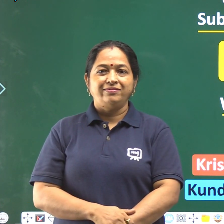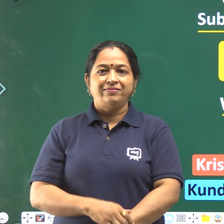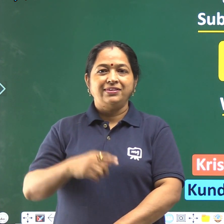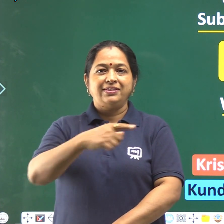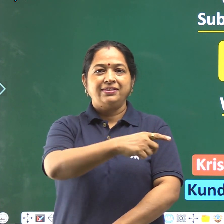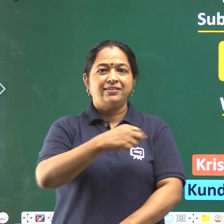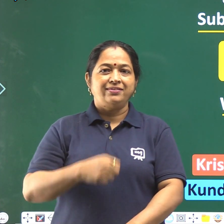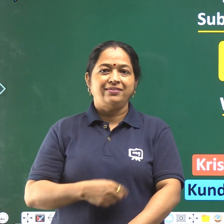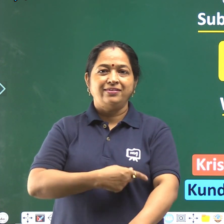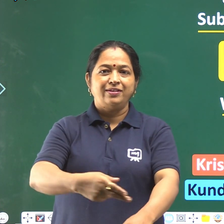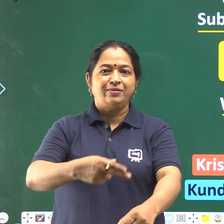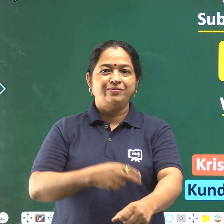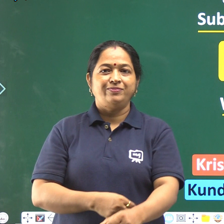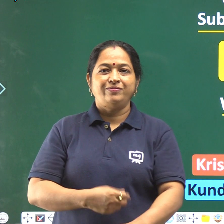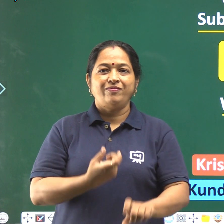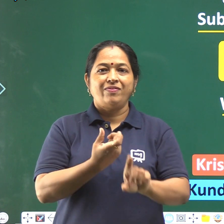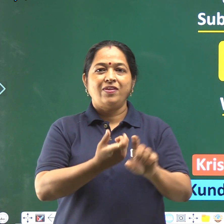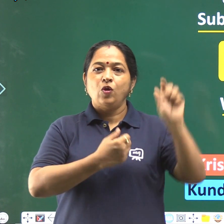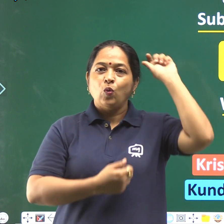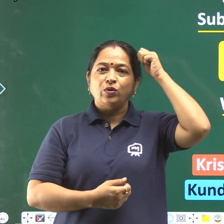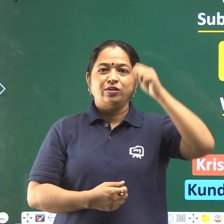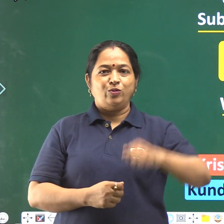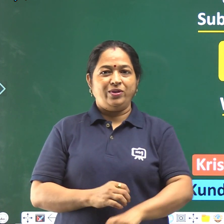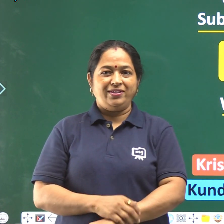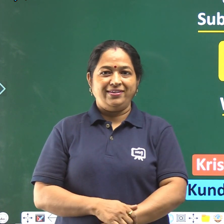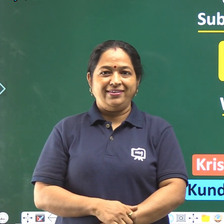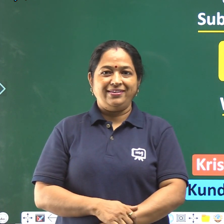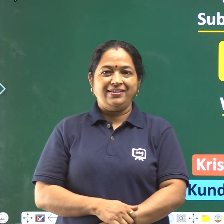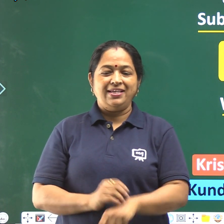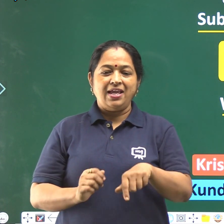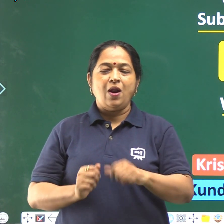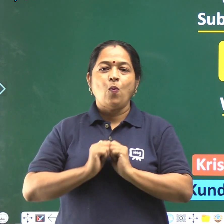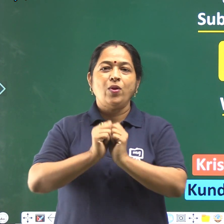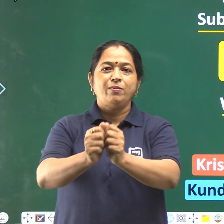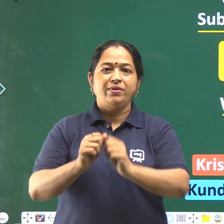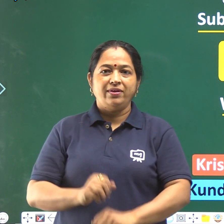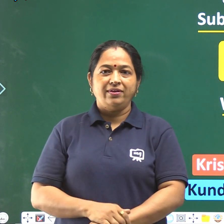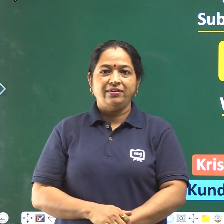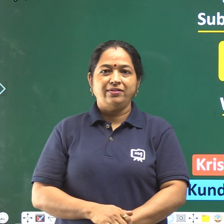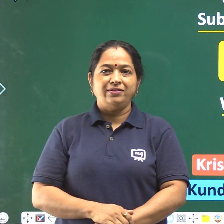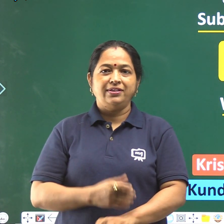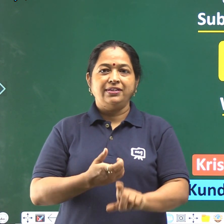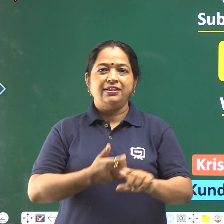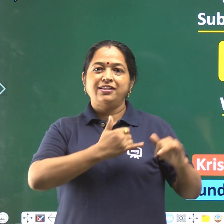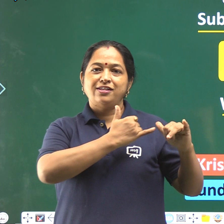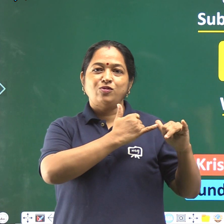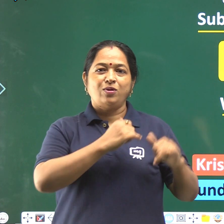My name is Kundan Chaturvedi and with me Krishna